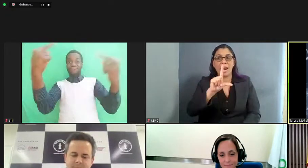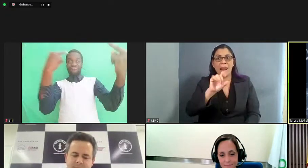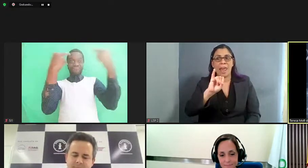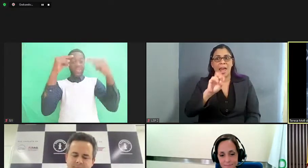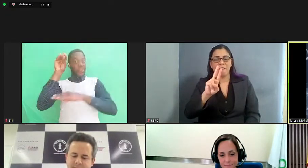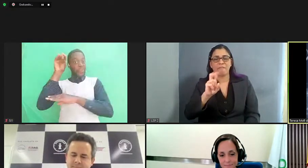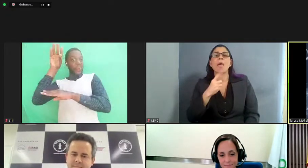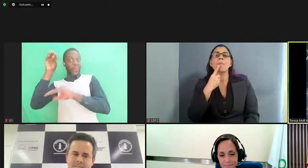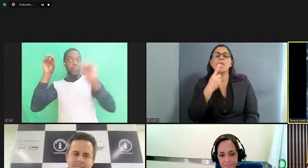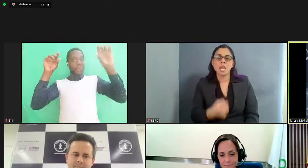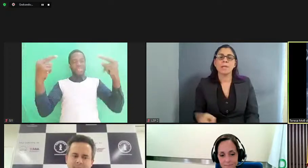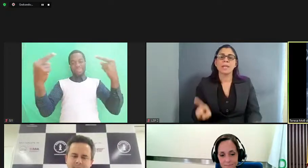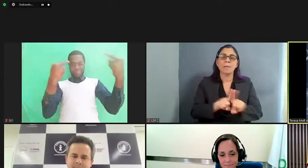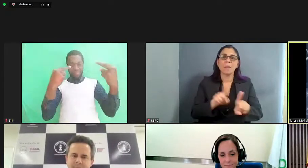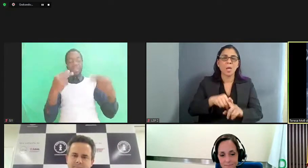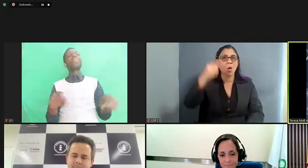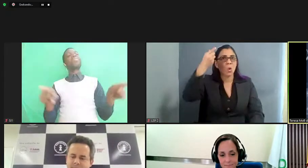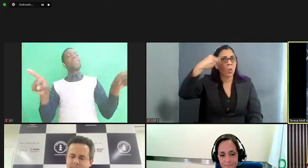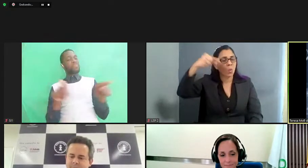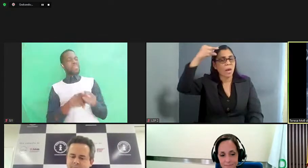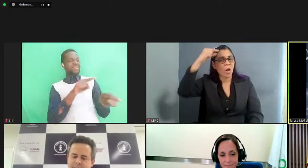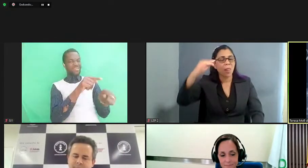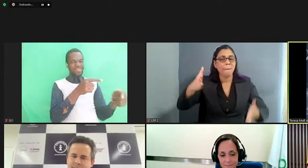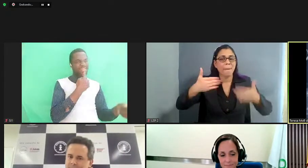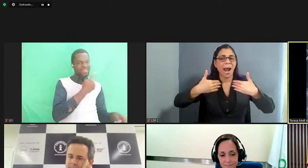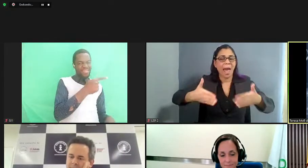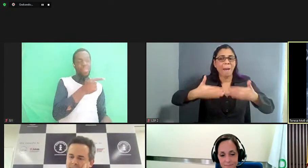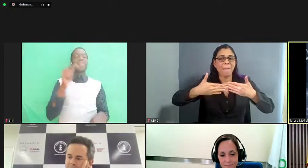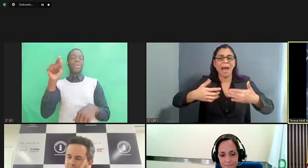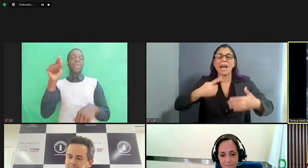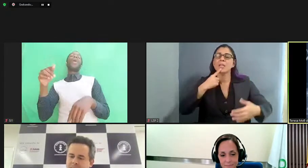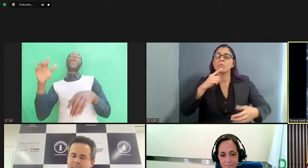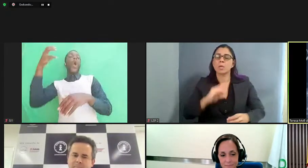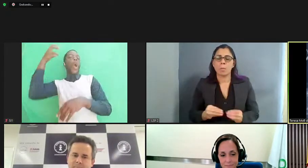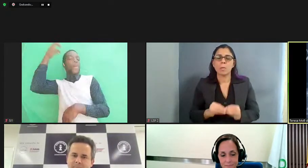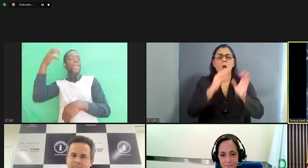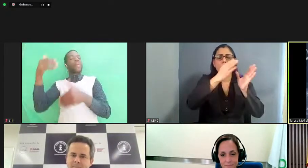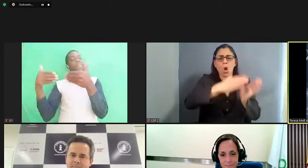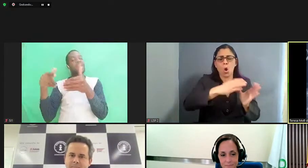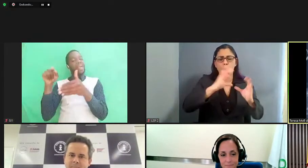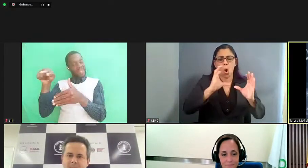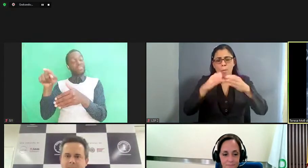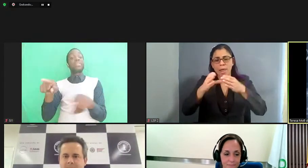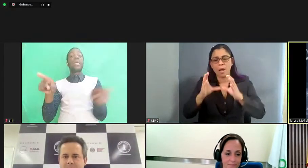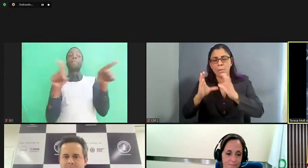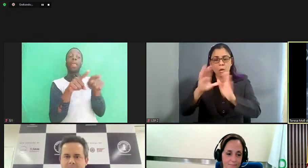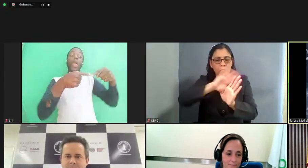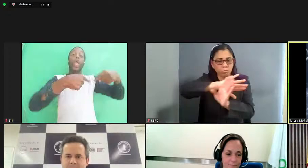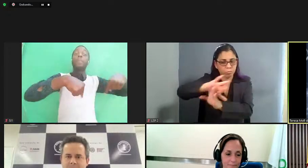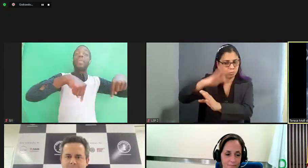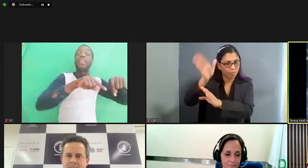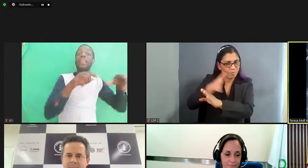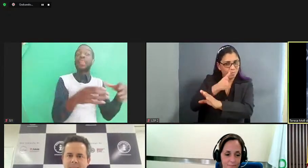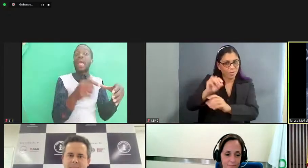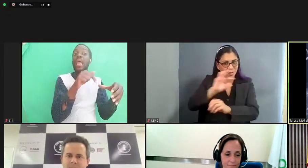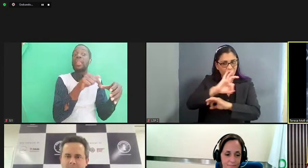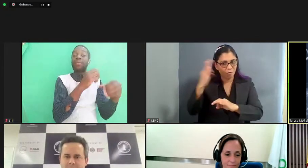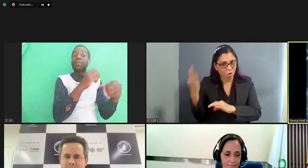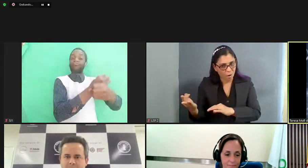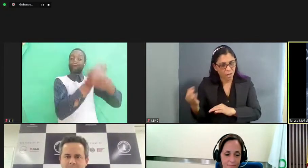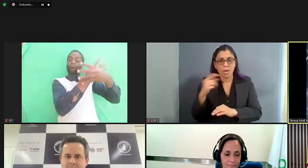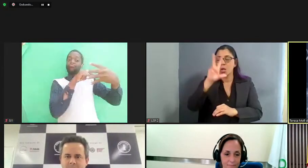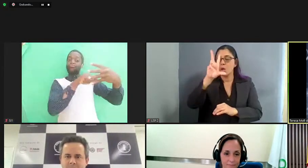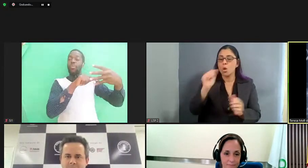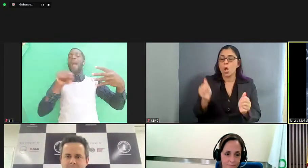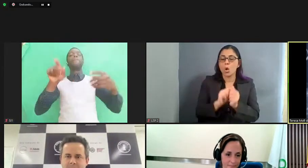also greet as you did the republic uh the government of the republic of panama the committee for the elimination of all forms of